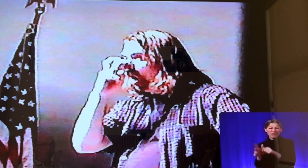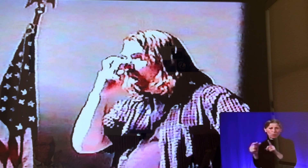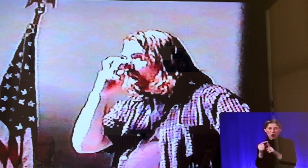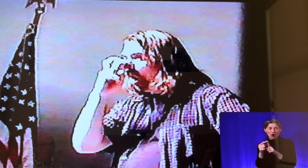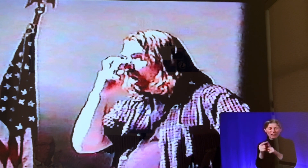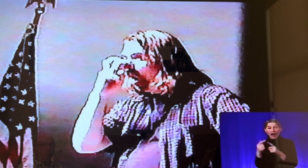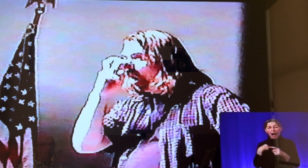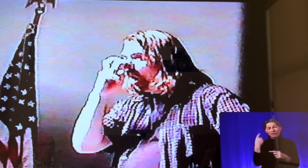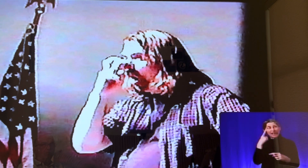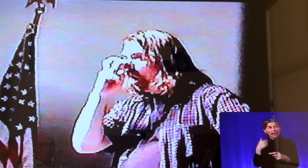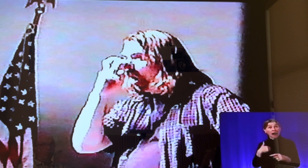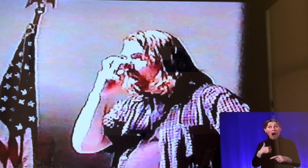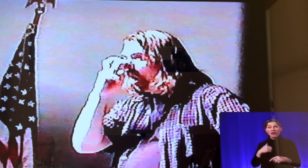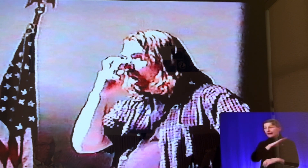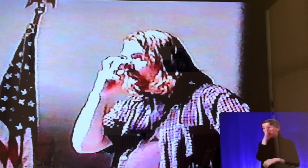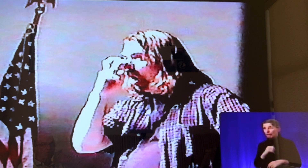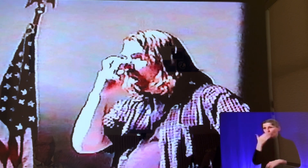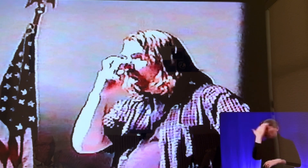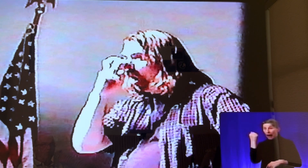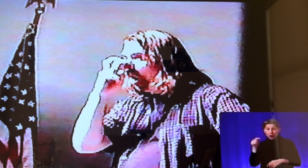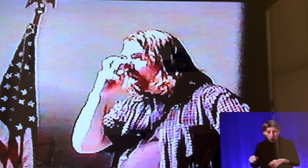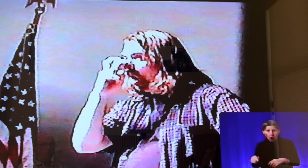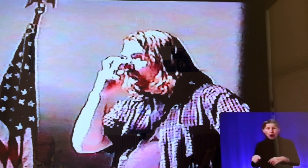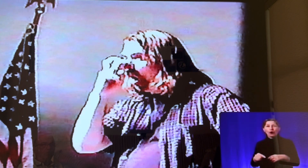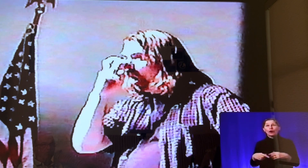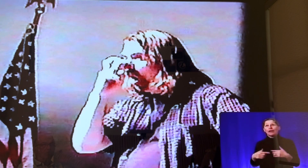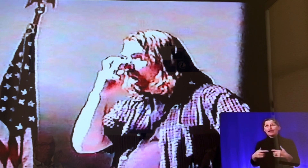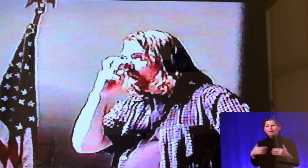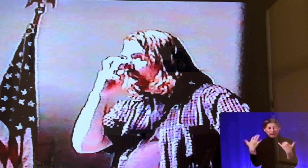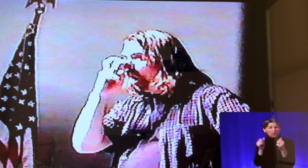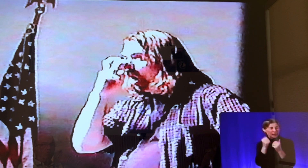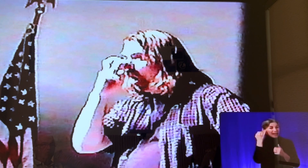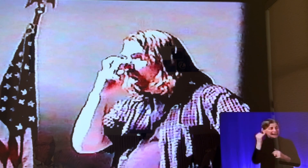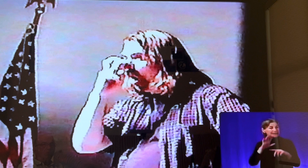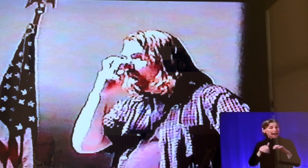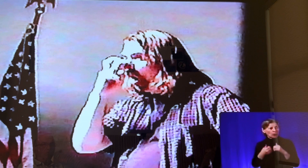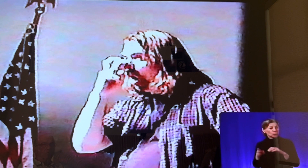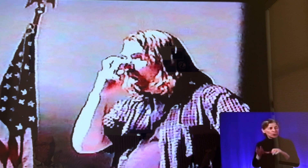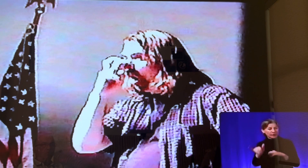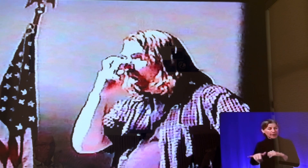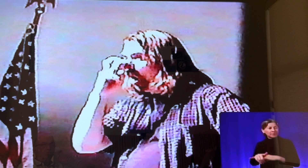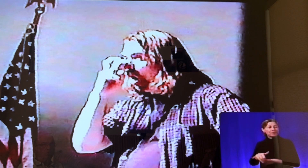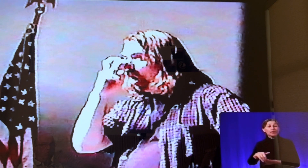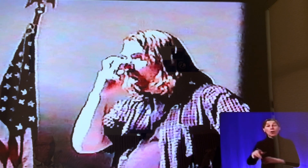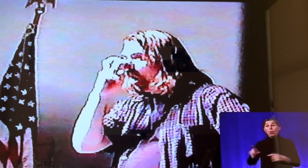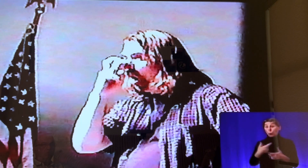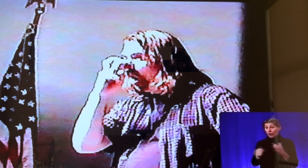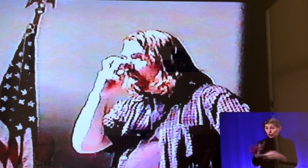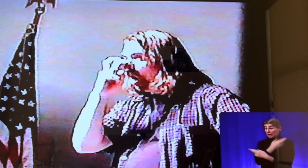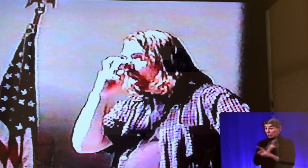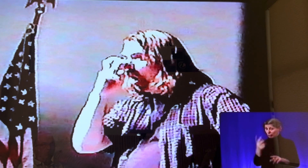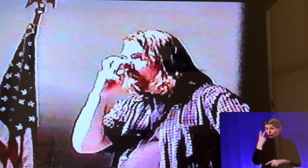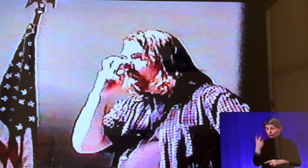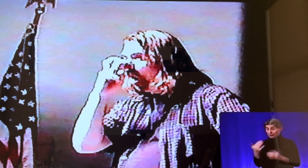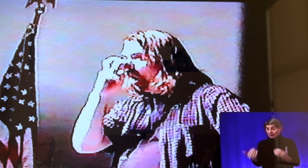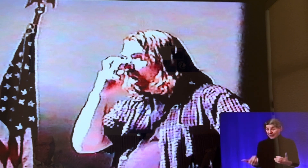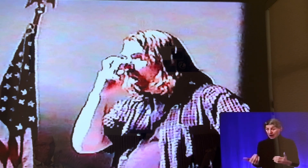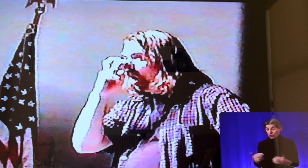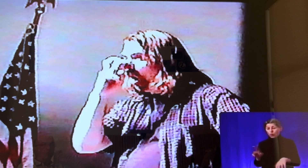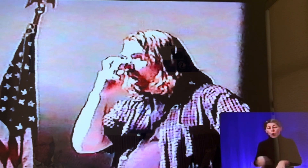like I'll never forget her. Play with some ideas about that. And what you're about to see now is normal word strict, and